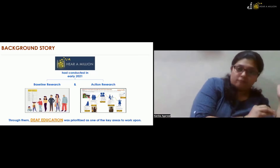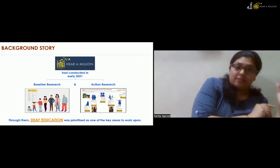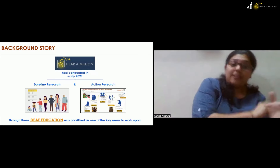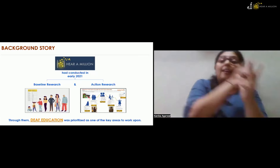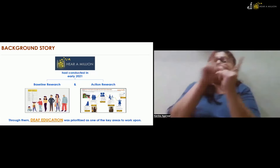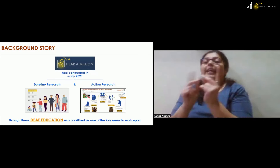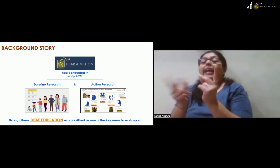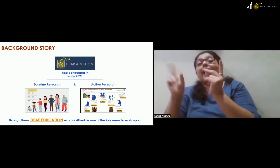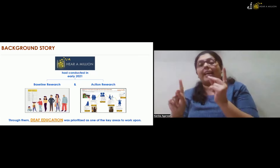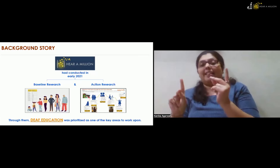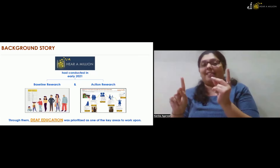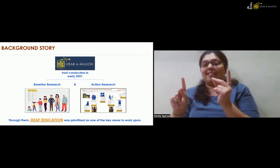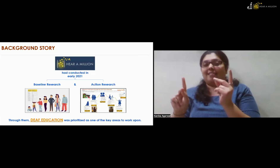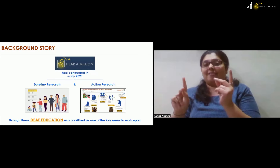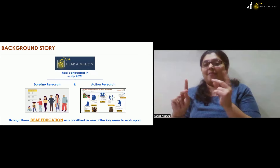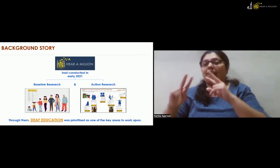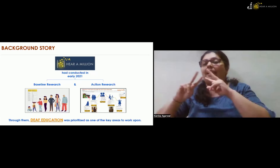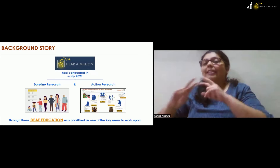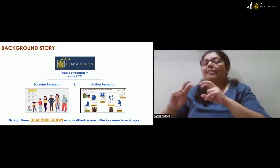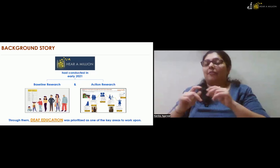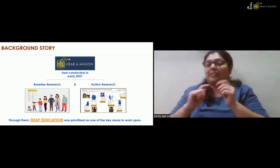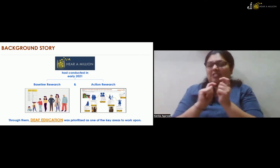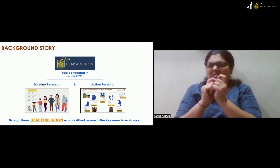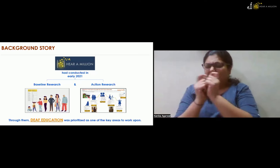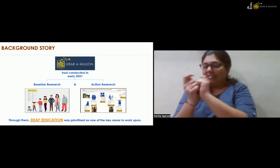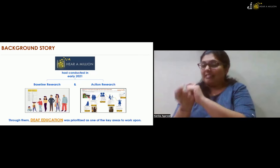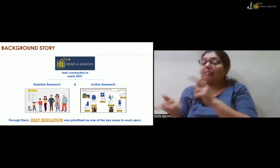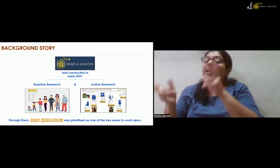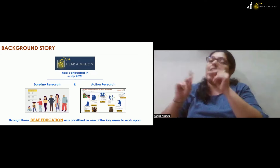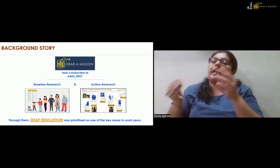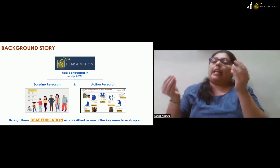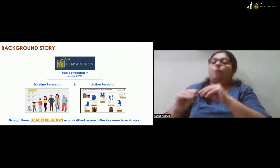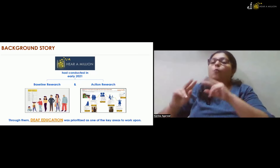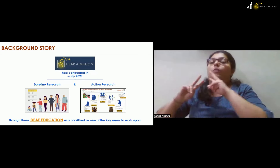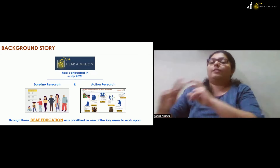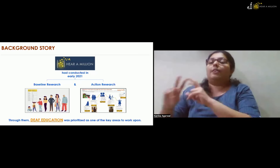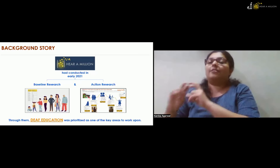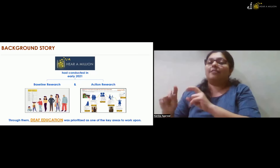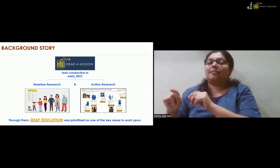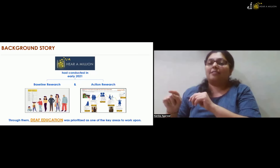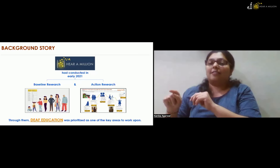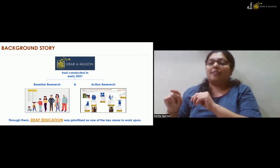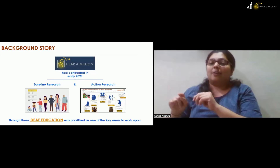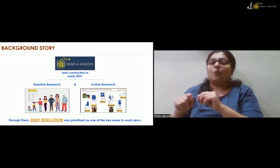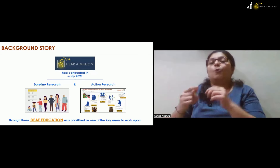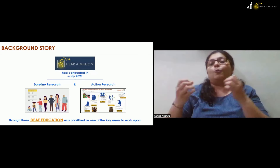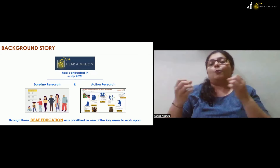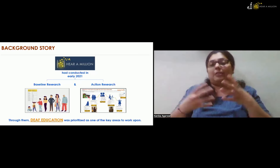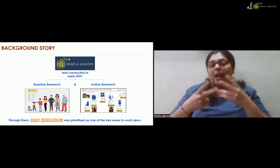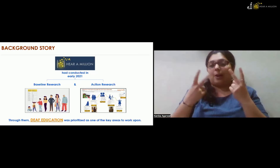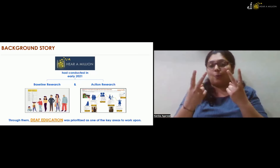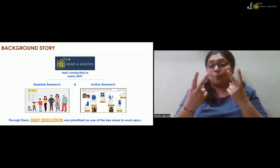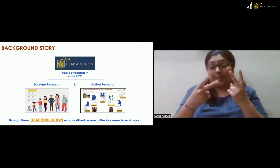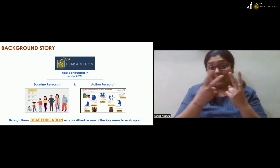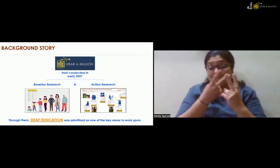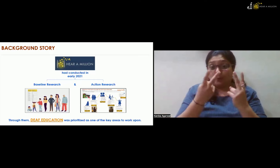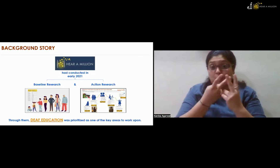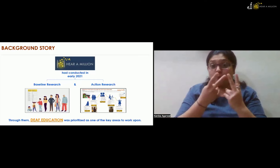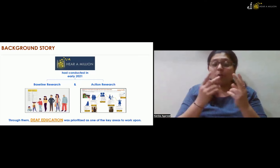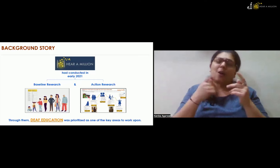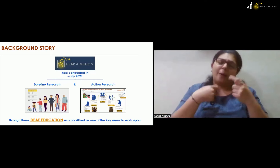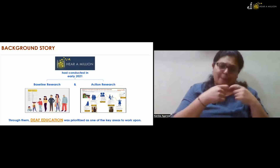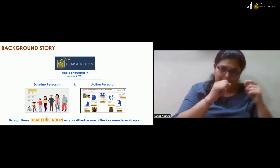with both the entrepreneurship and the academic, the education action research. And this is planned every